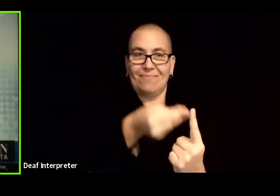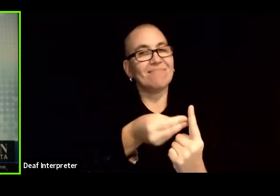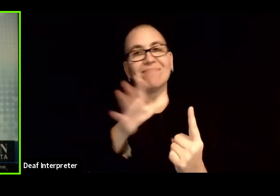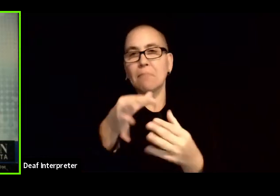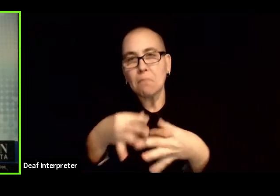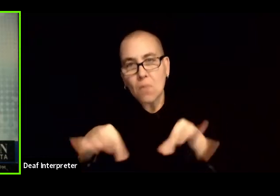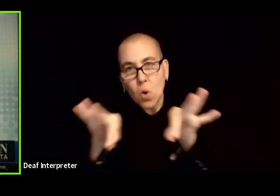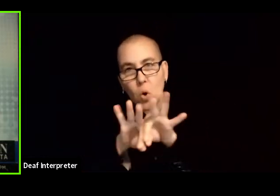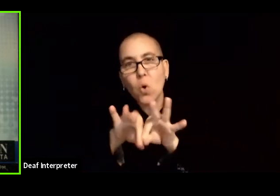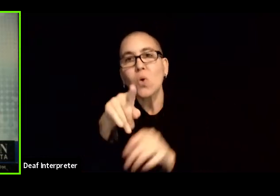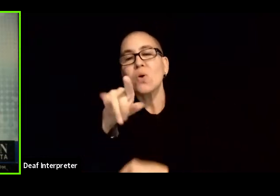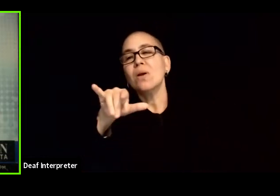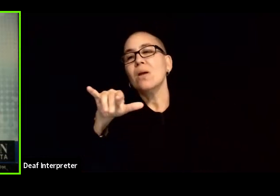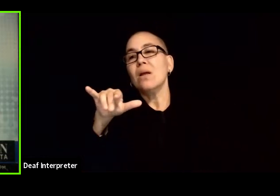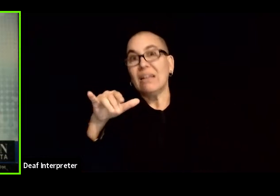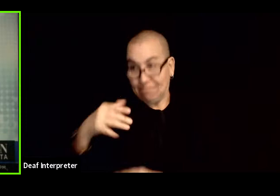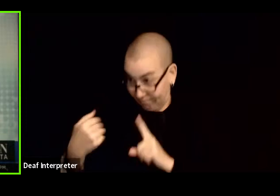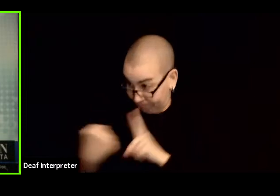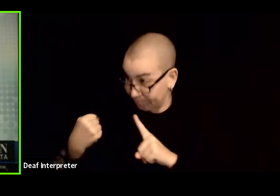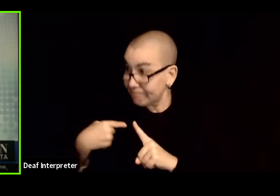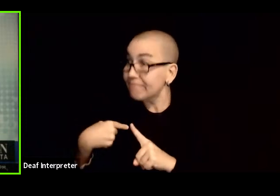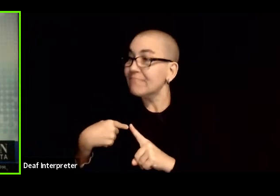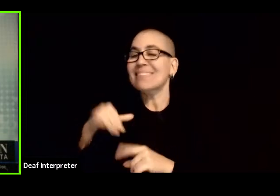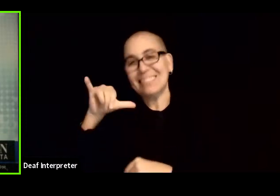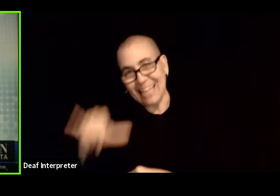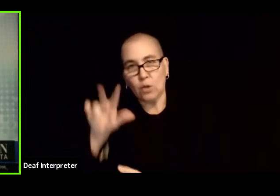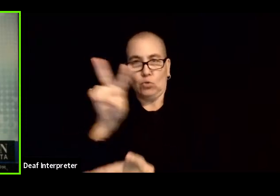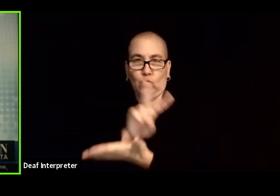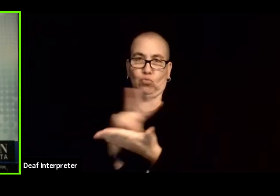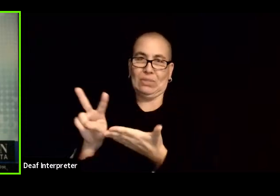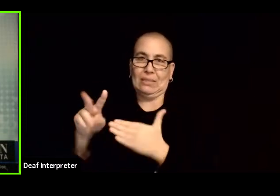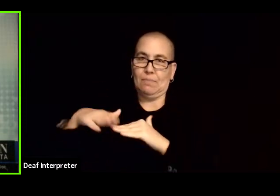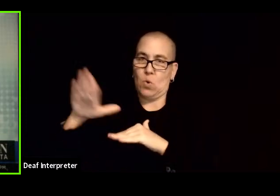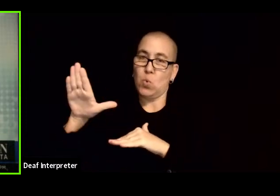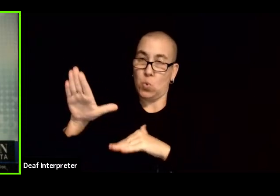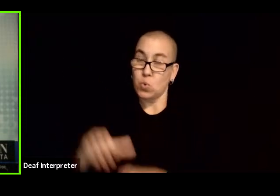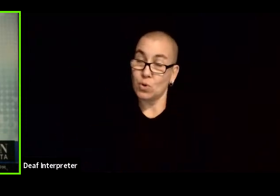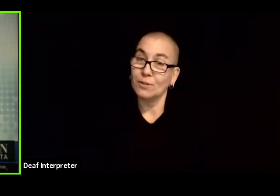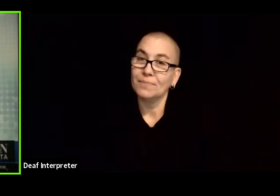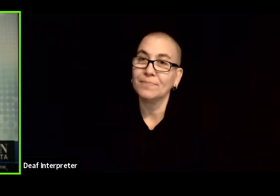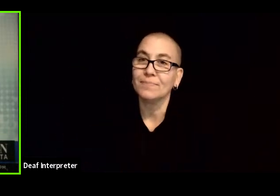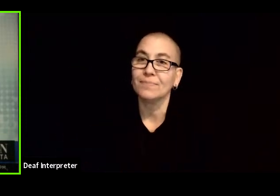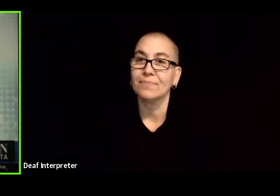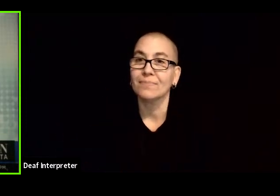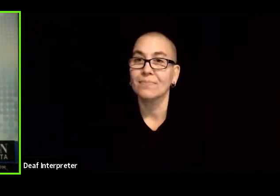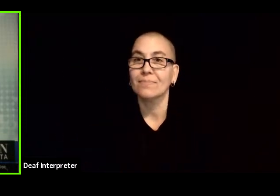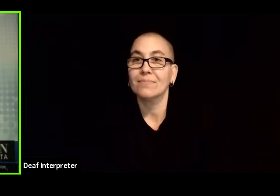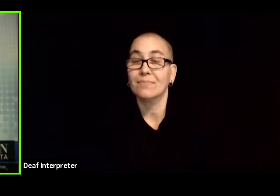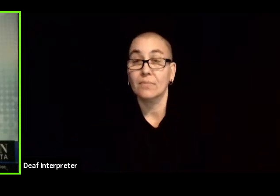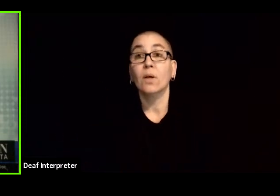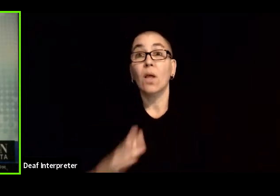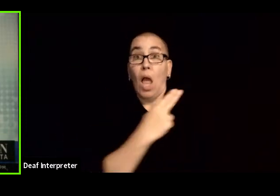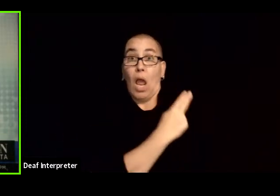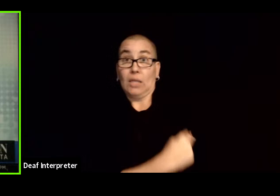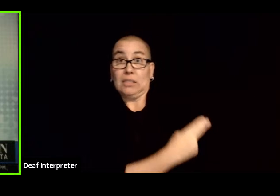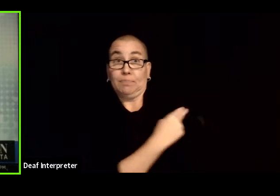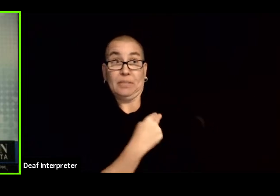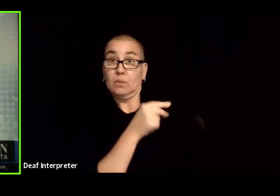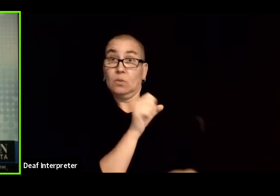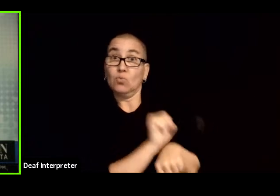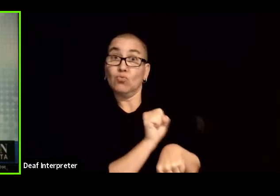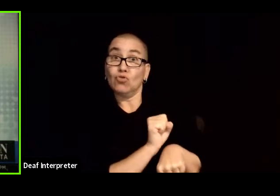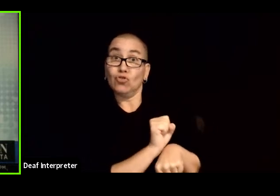So there was definitely a difference between our acute care and our long-term care healthcare workers. Just to be clear, in